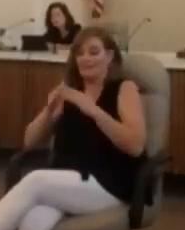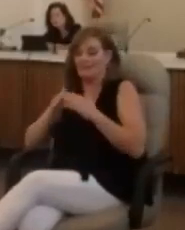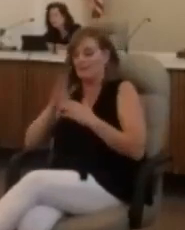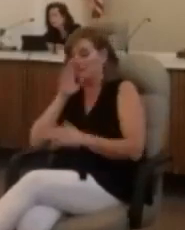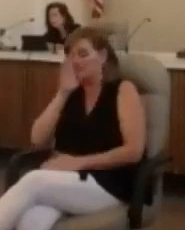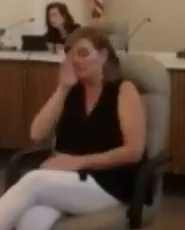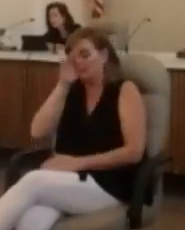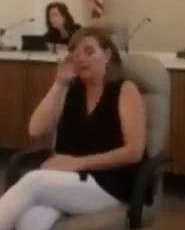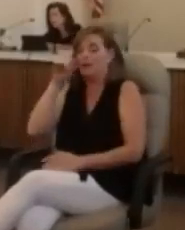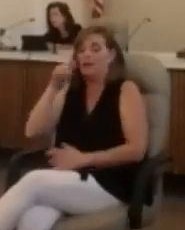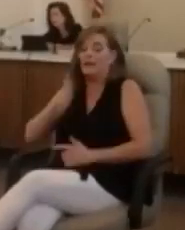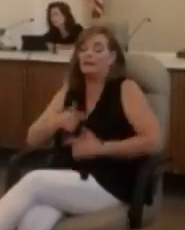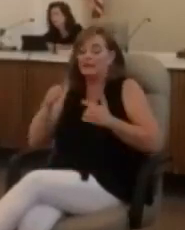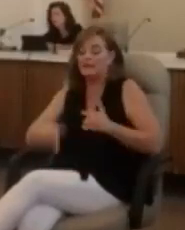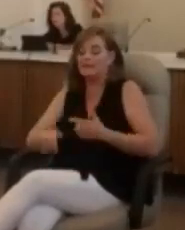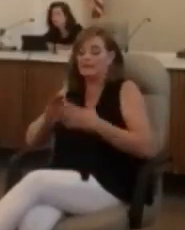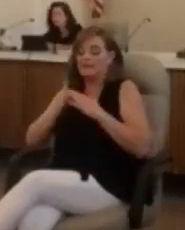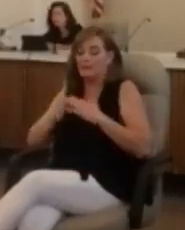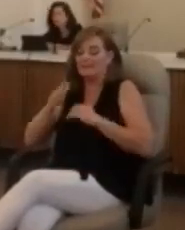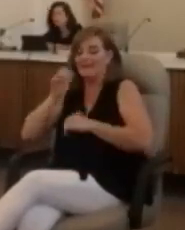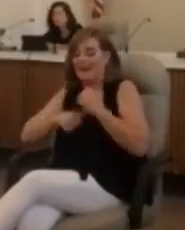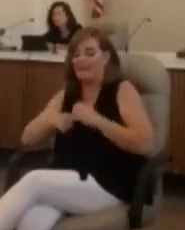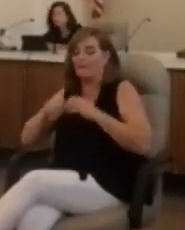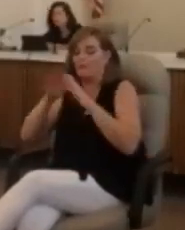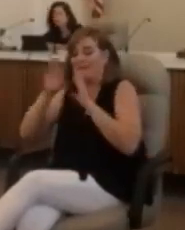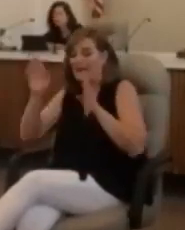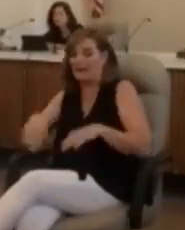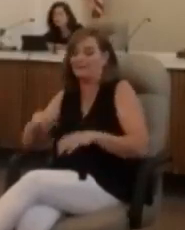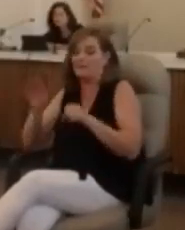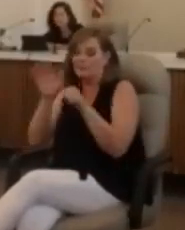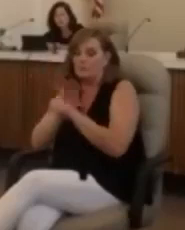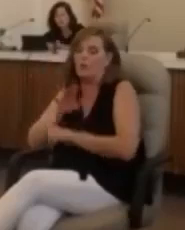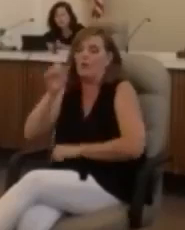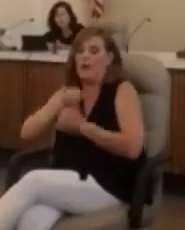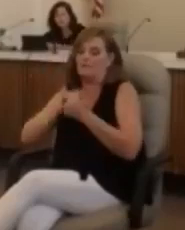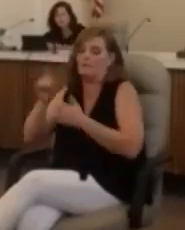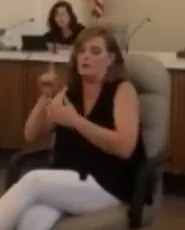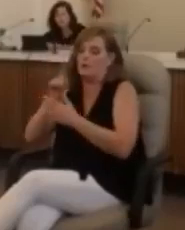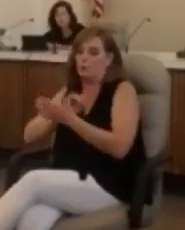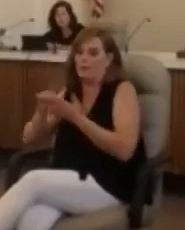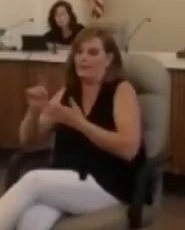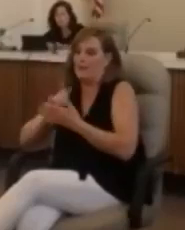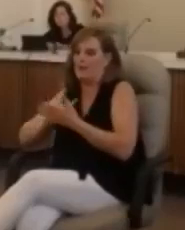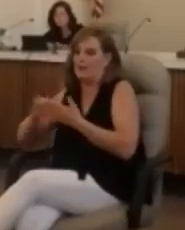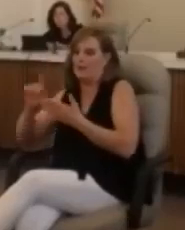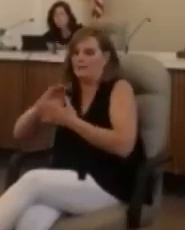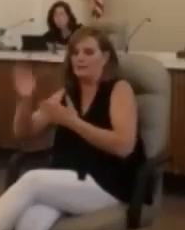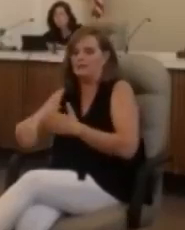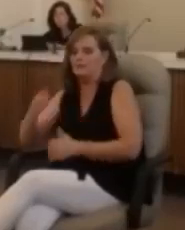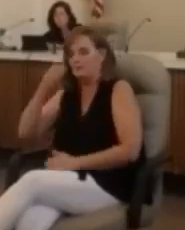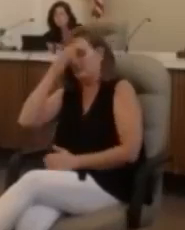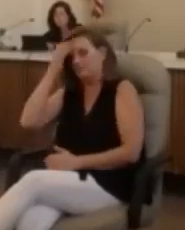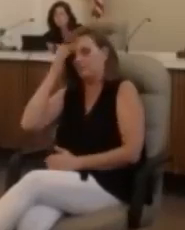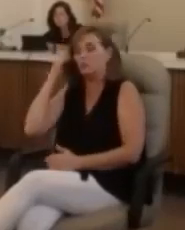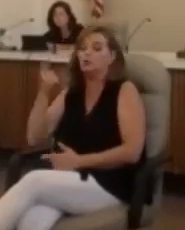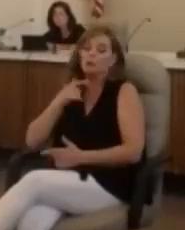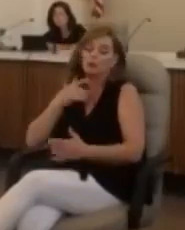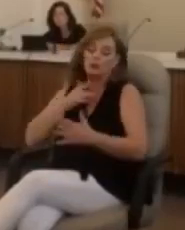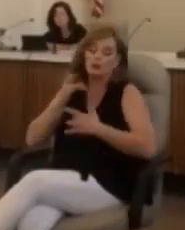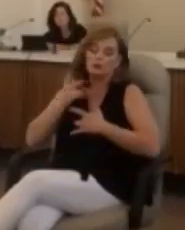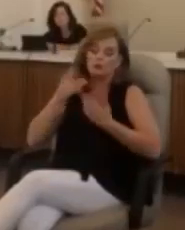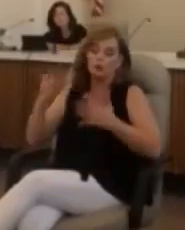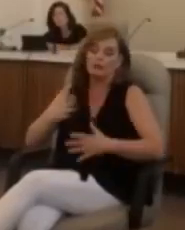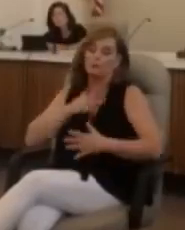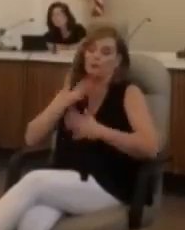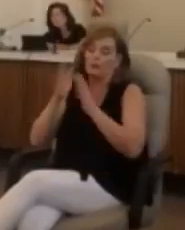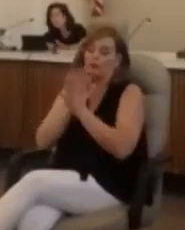full every weekend. And I'm just thinking, if you're concerned with traffic on that road and now you've put a cabin in there, you've got 30 cars coming